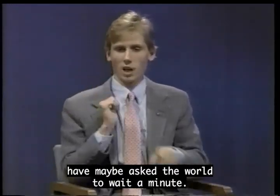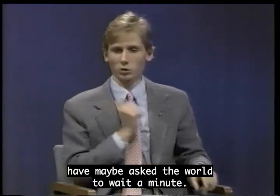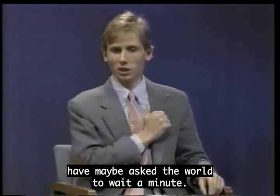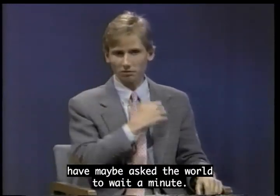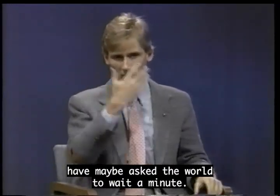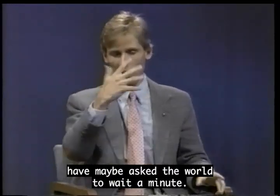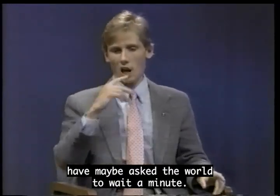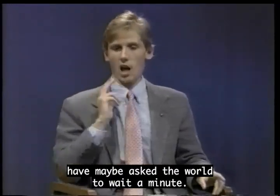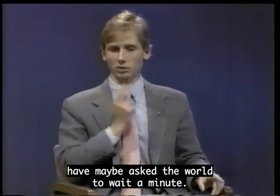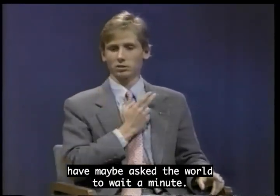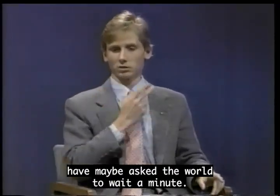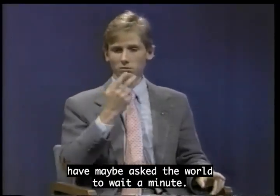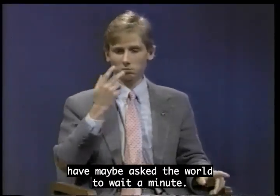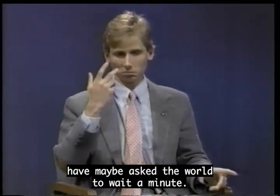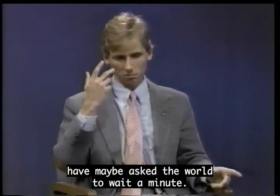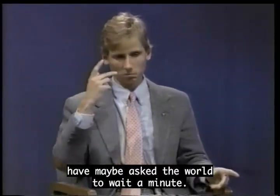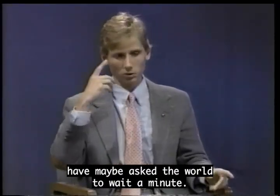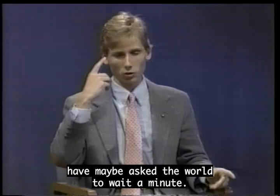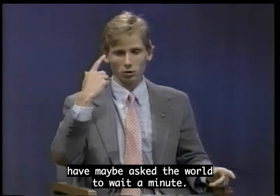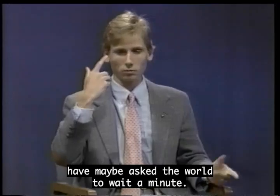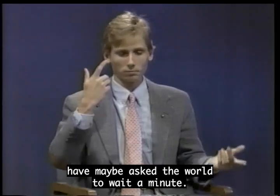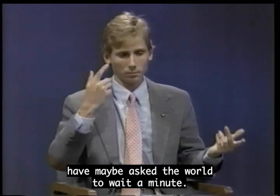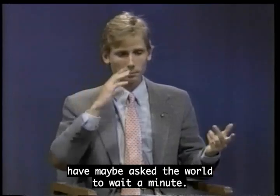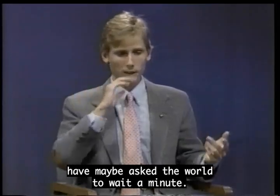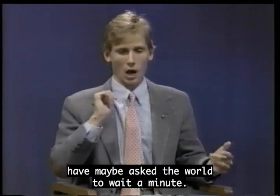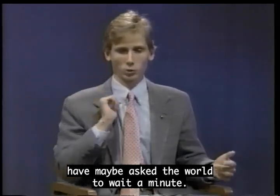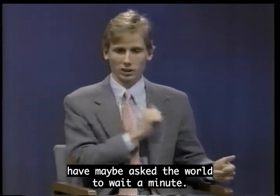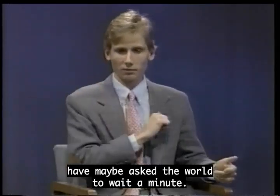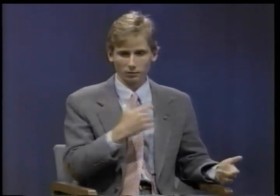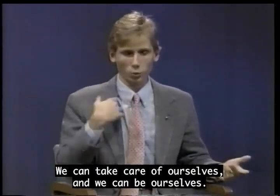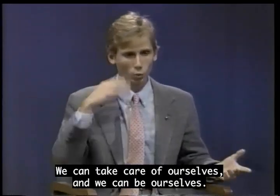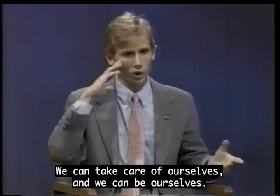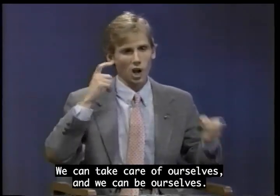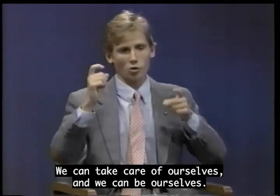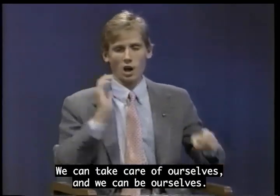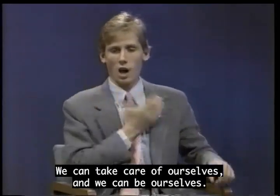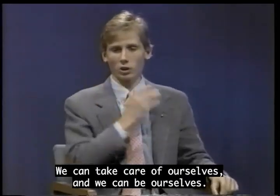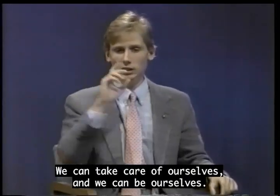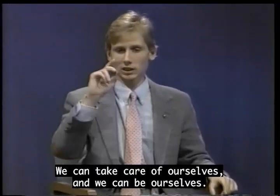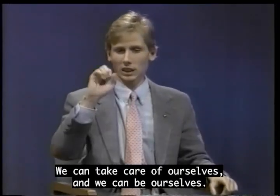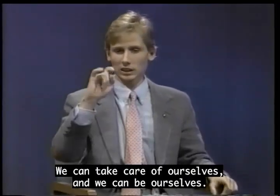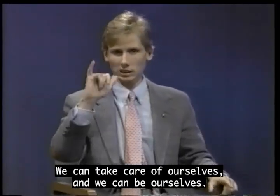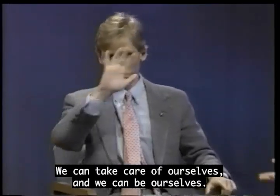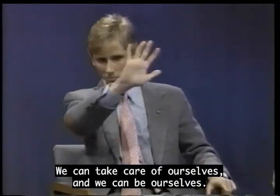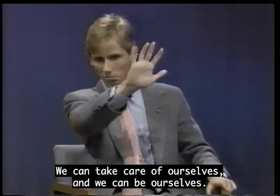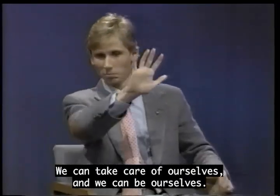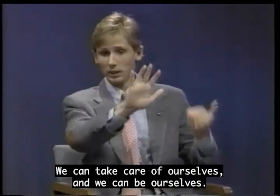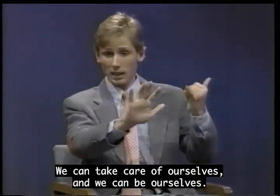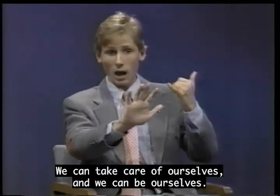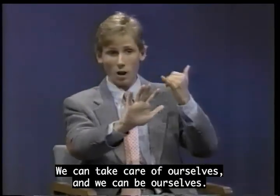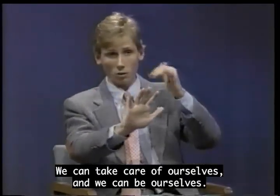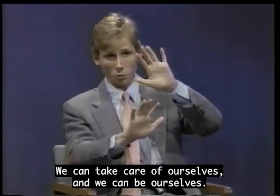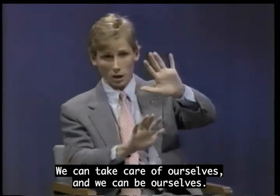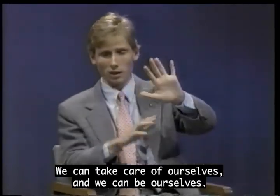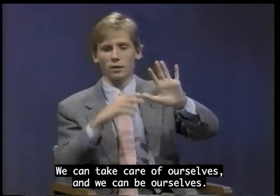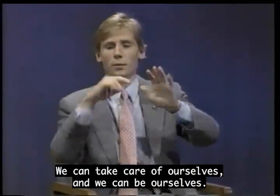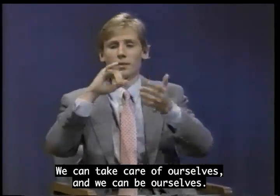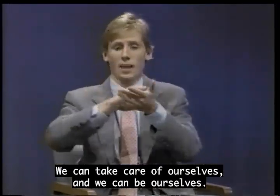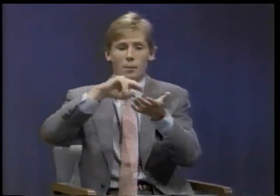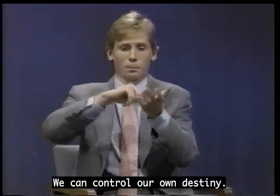to, wait a minute, we can take care of ourselves. And we can be ourselves. We can control our